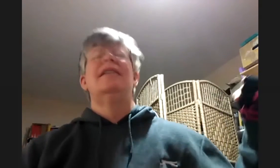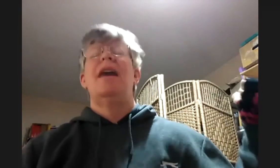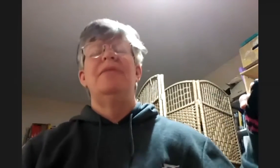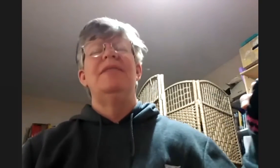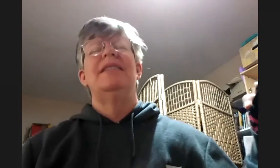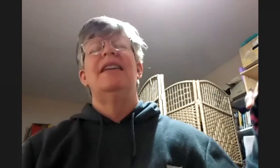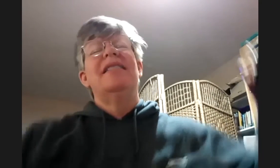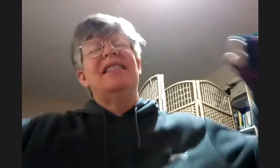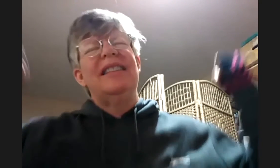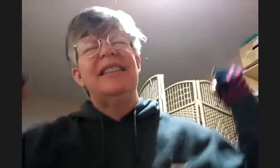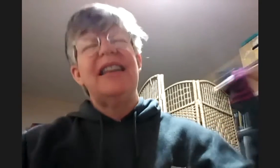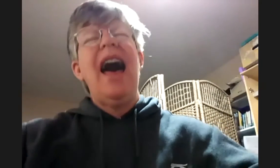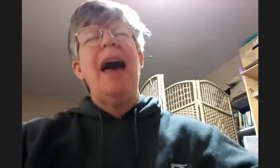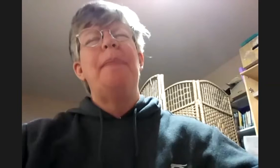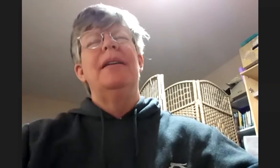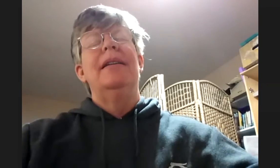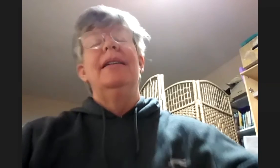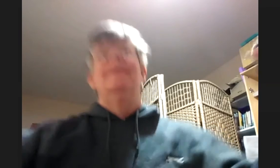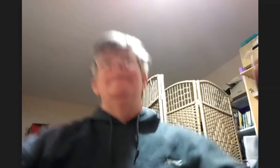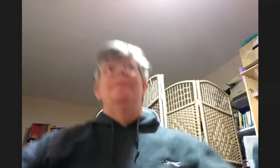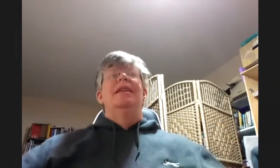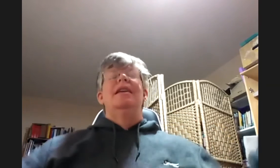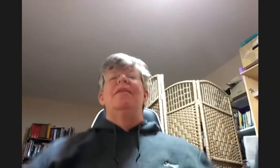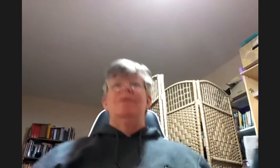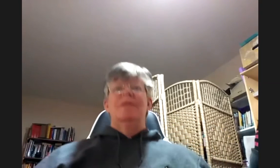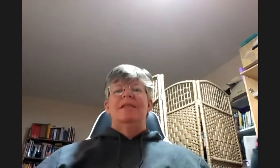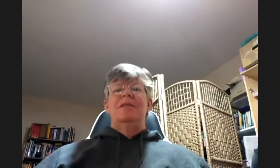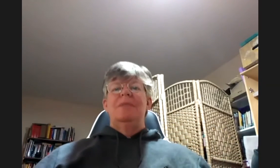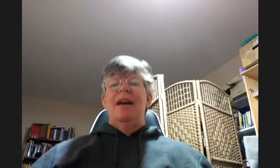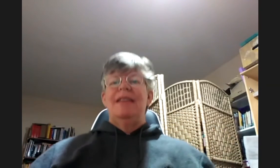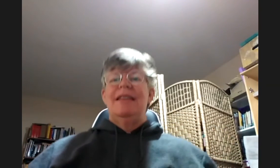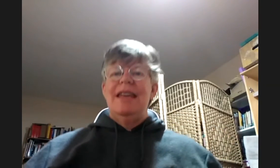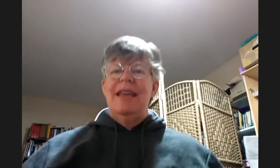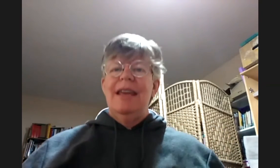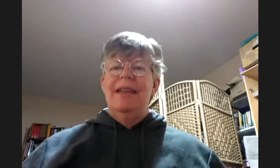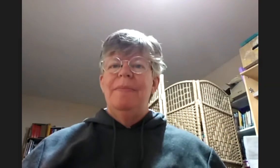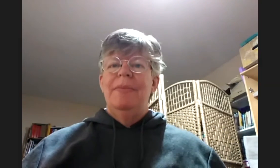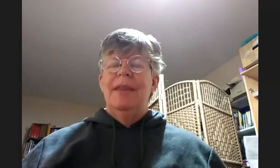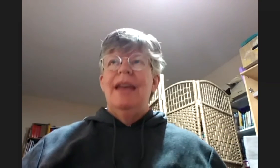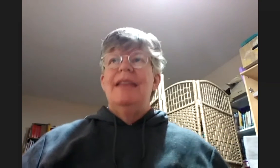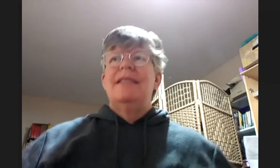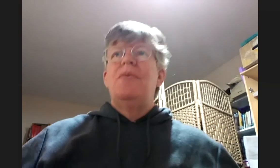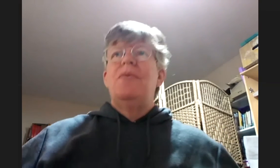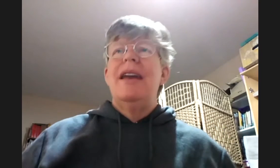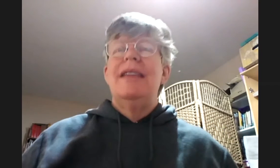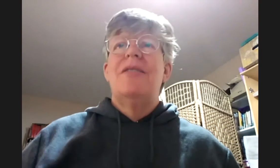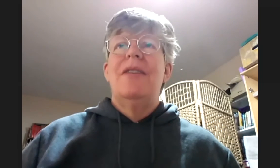of his lungs, stop! And everyone was so surprised they did. And he said, what is going